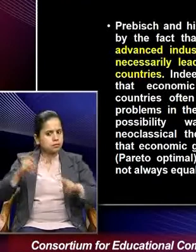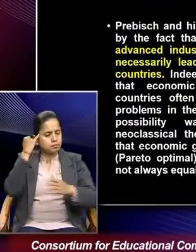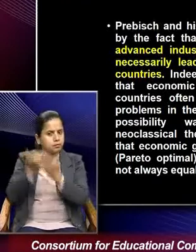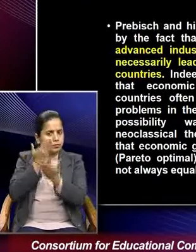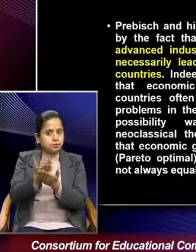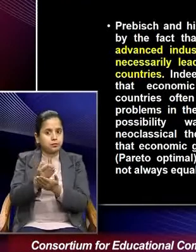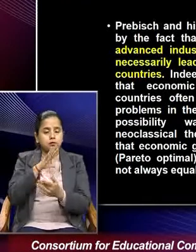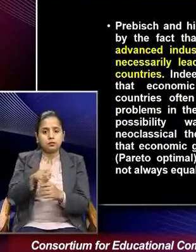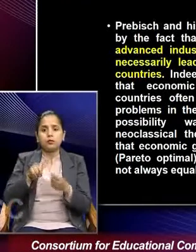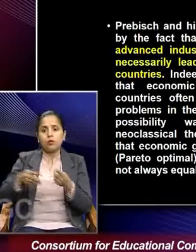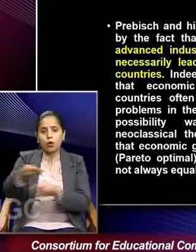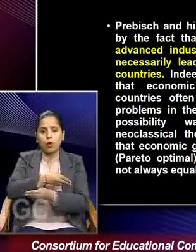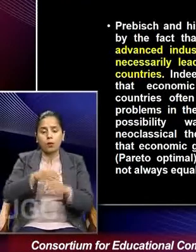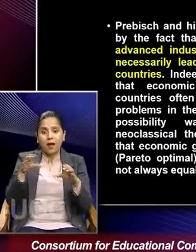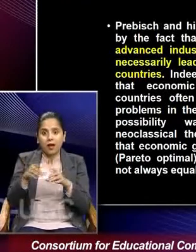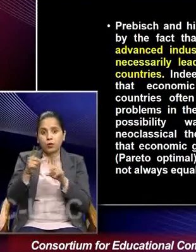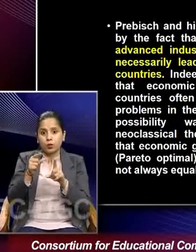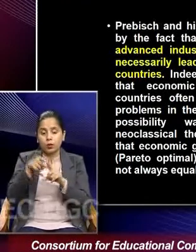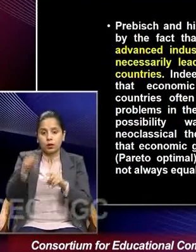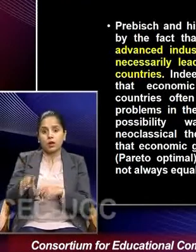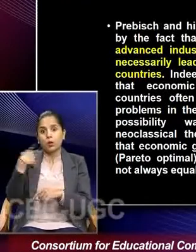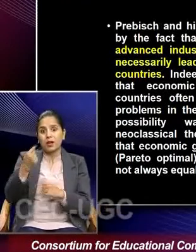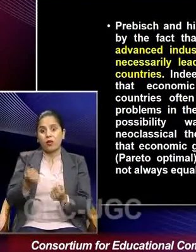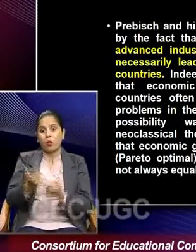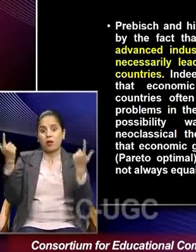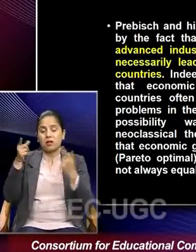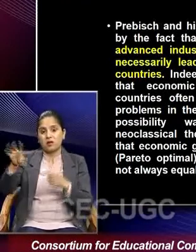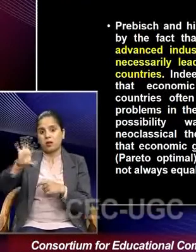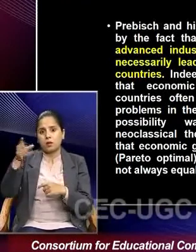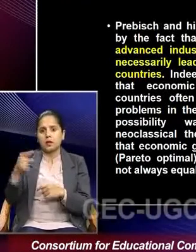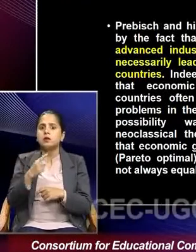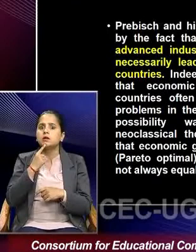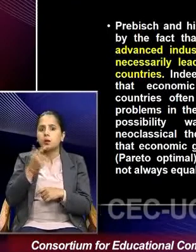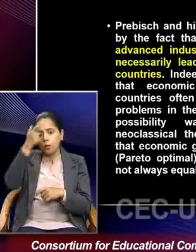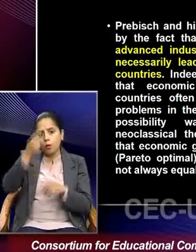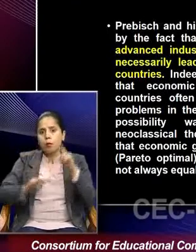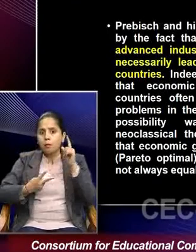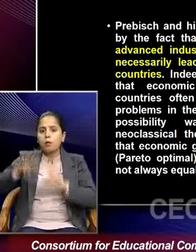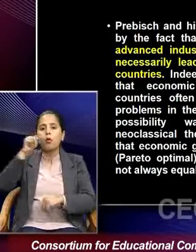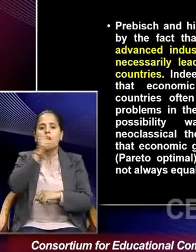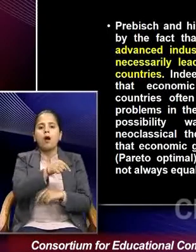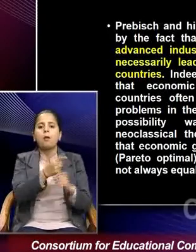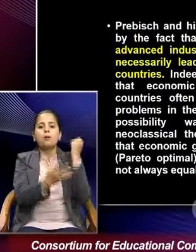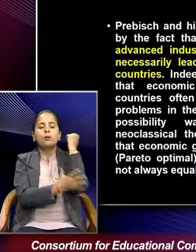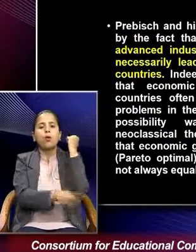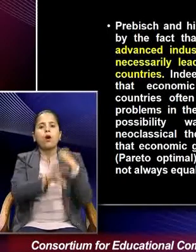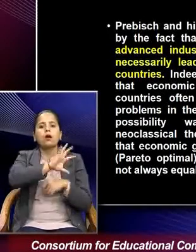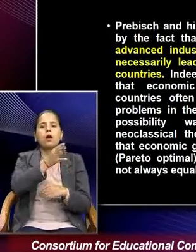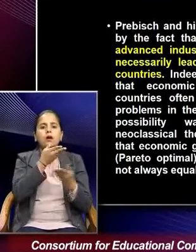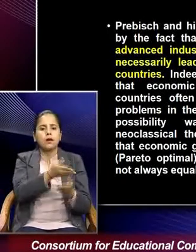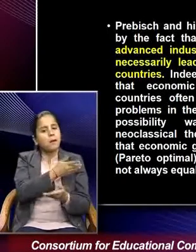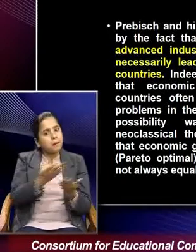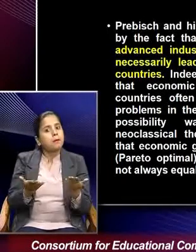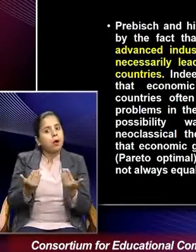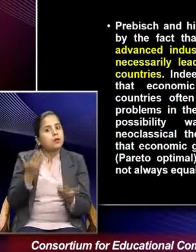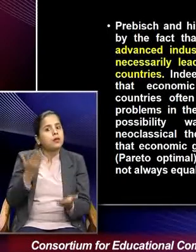economic activity in the richer countries often led to serious economic problems in the poorer countries. Such a possibility